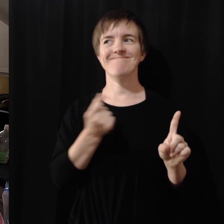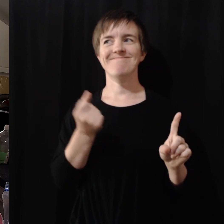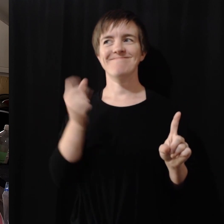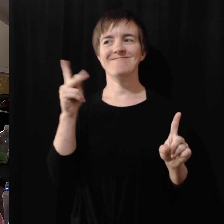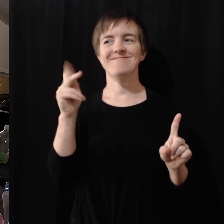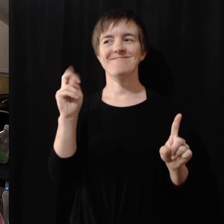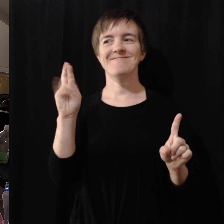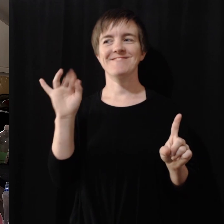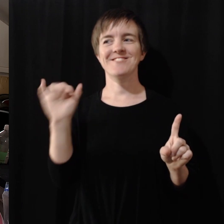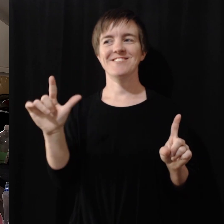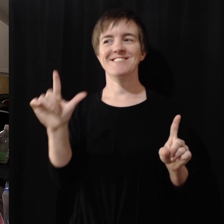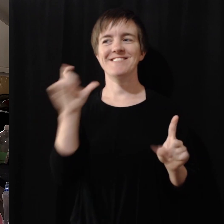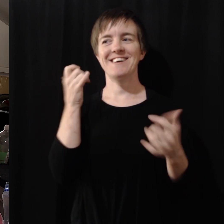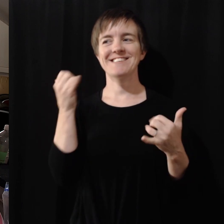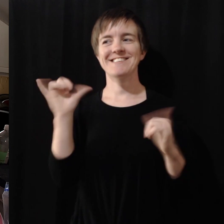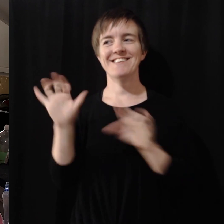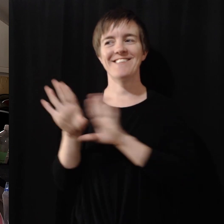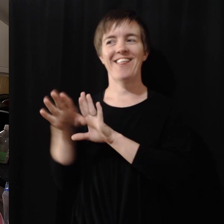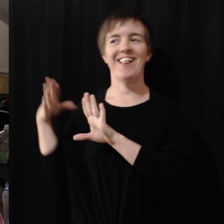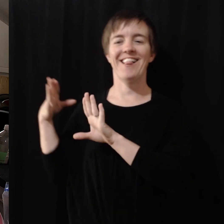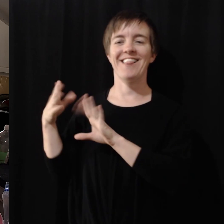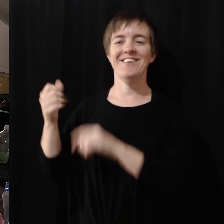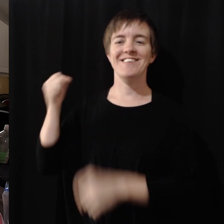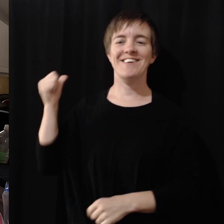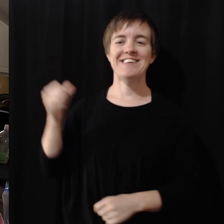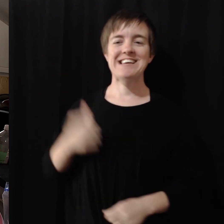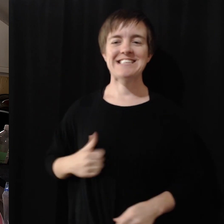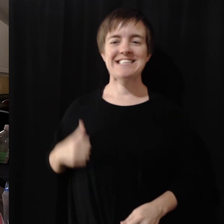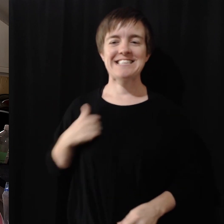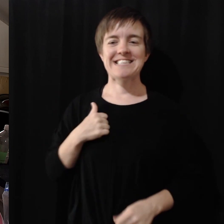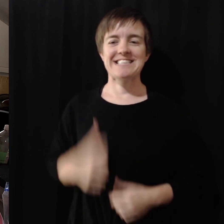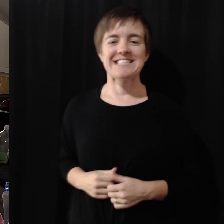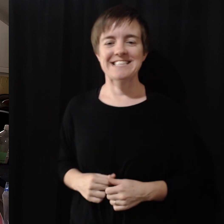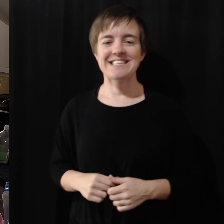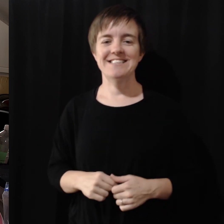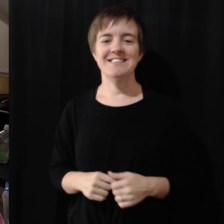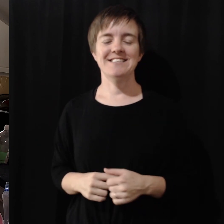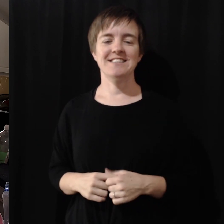Dang it, Crystal. I still left the cabinet open. Sorry.